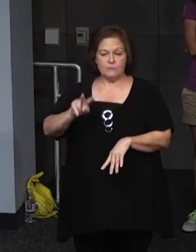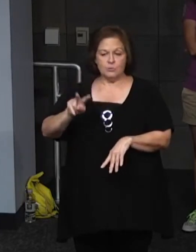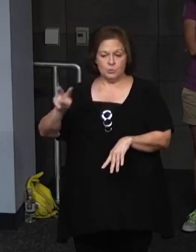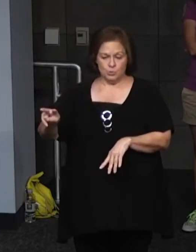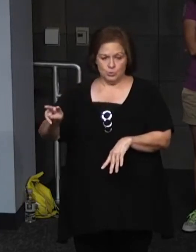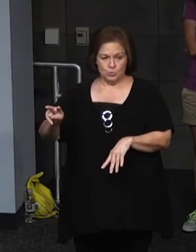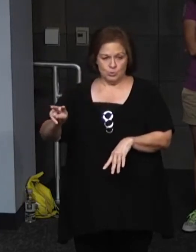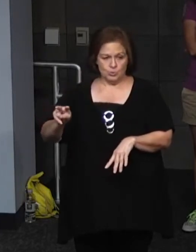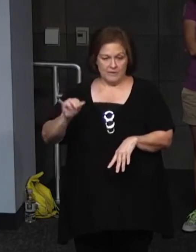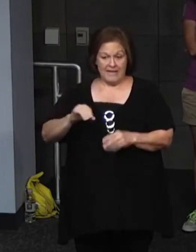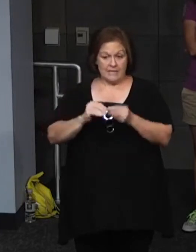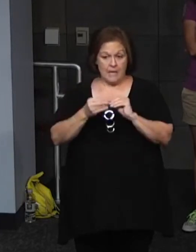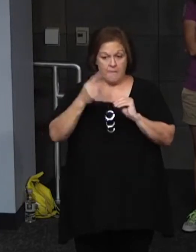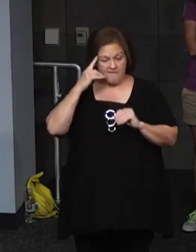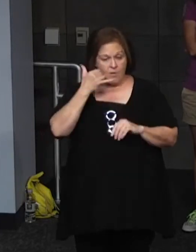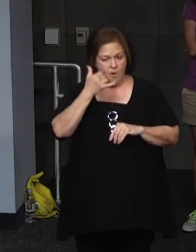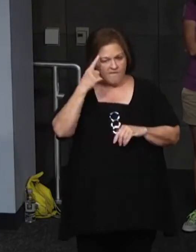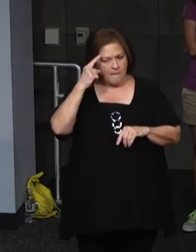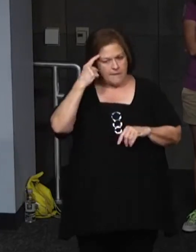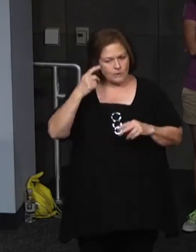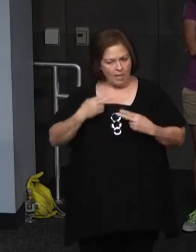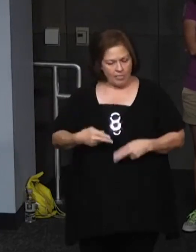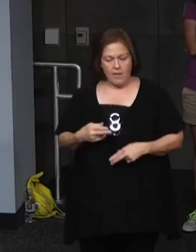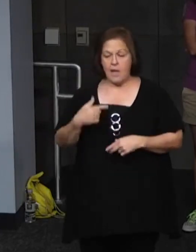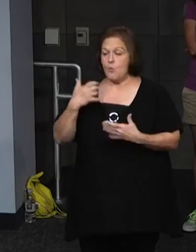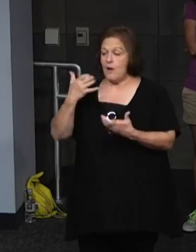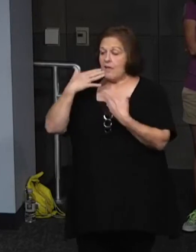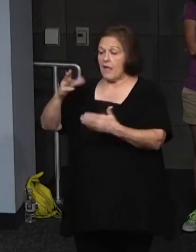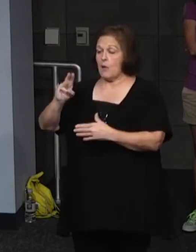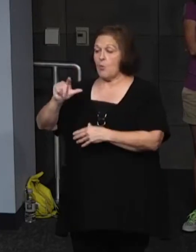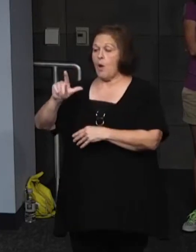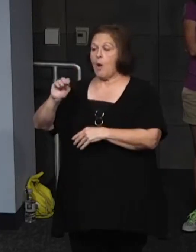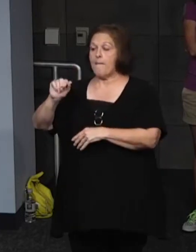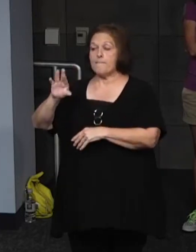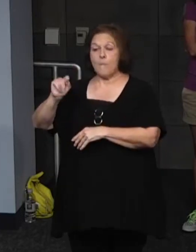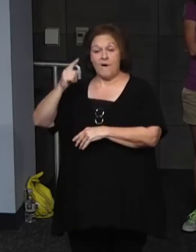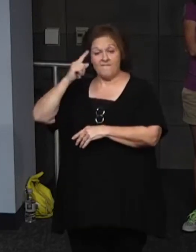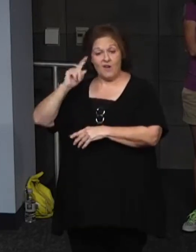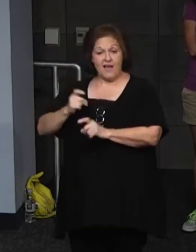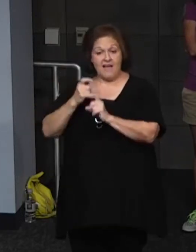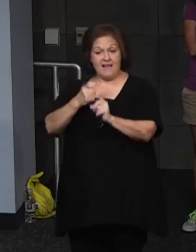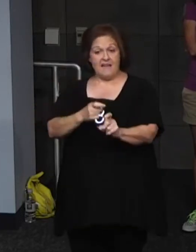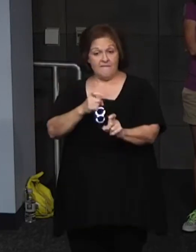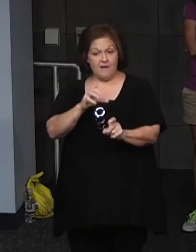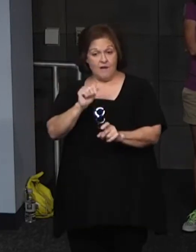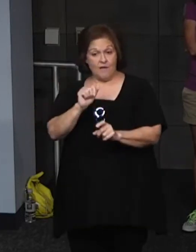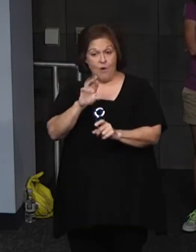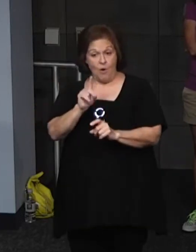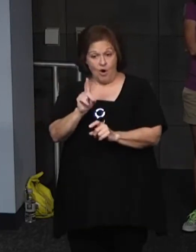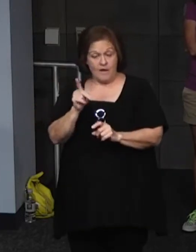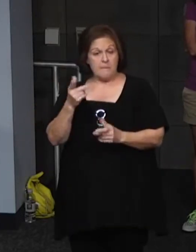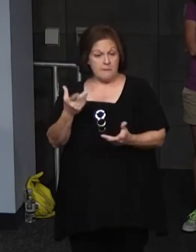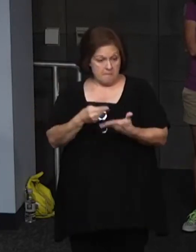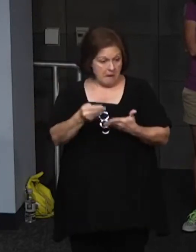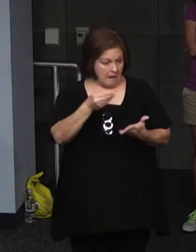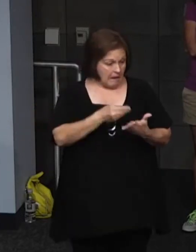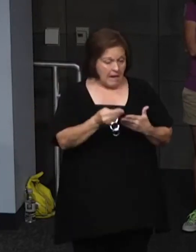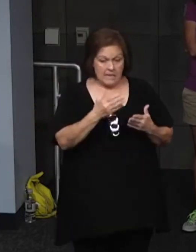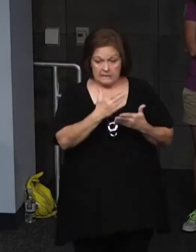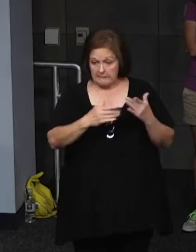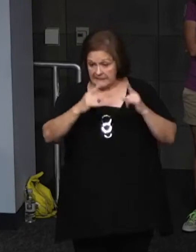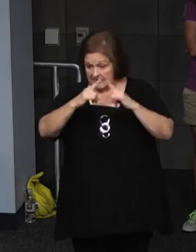1-800-256-2522 is the number for that. I want to thank Walmart for the gift card that they sent us. We're probably going to be using it to buy some more